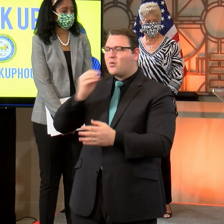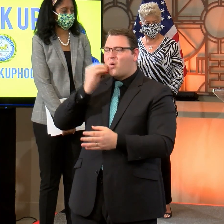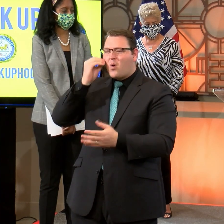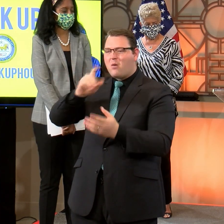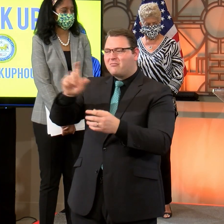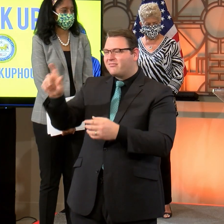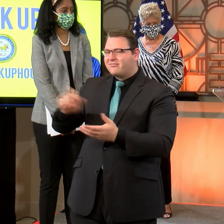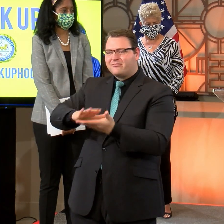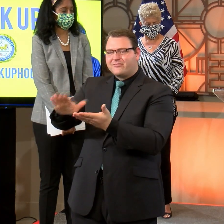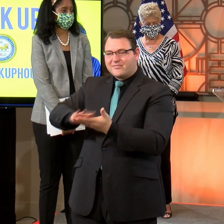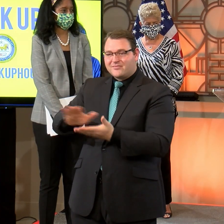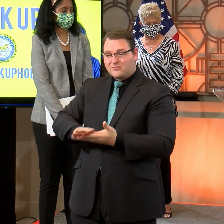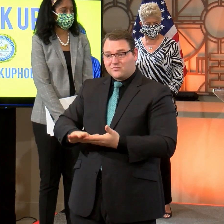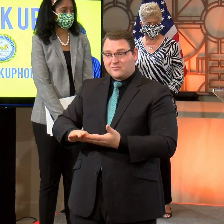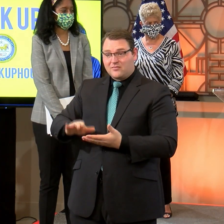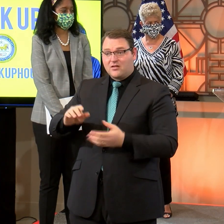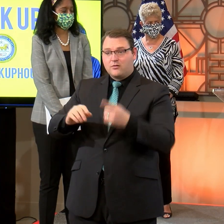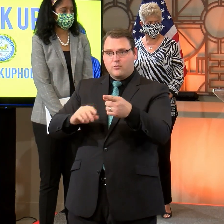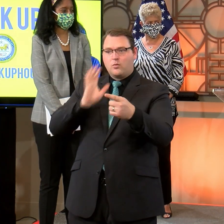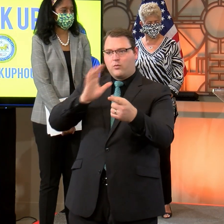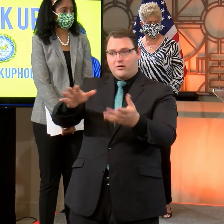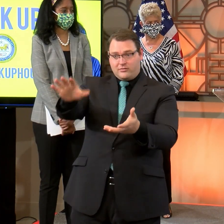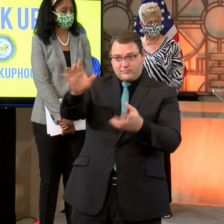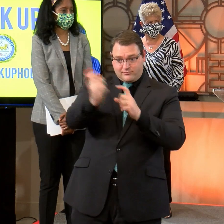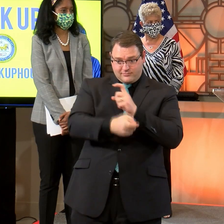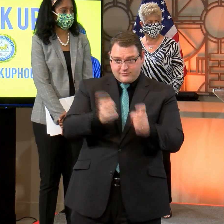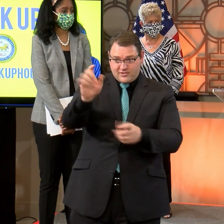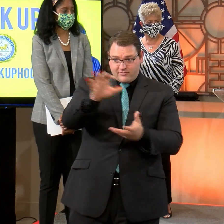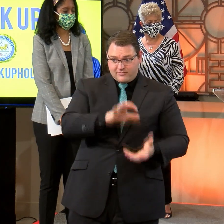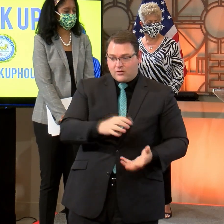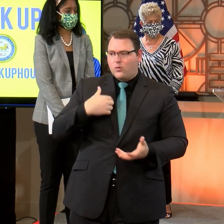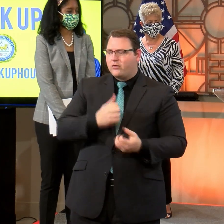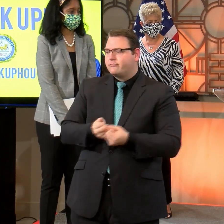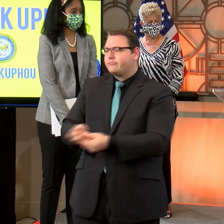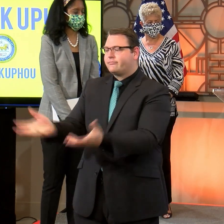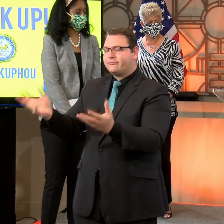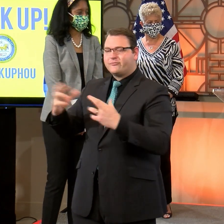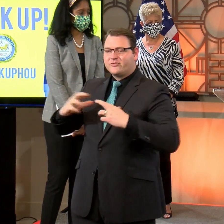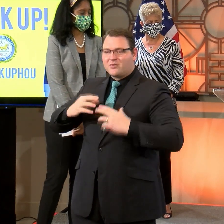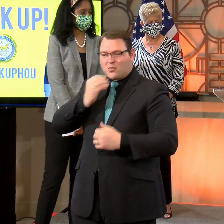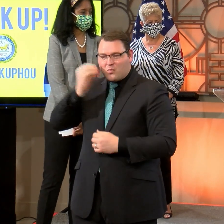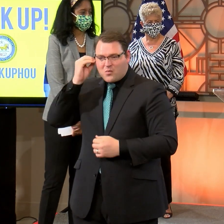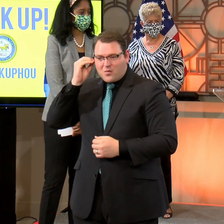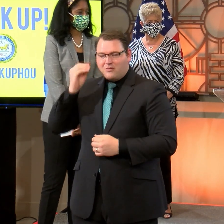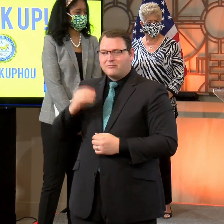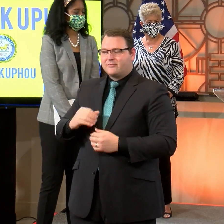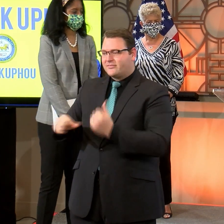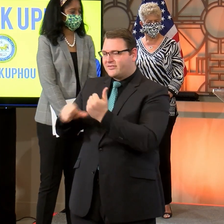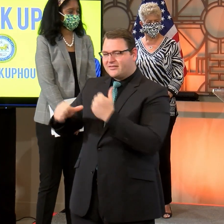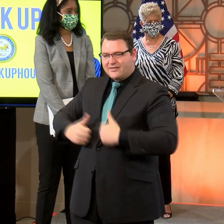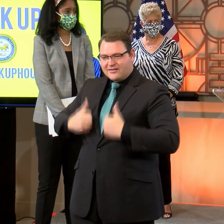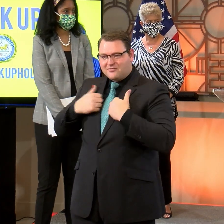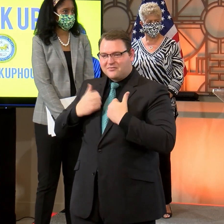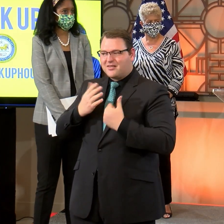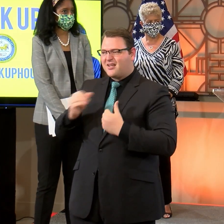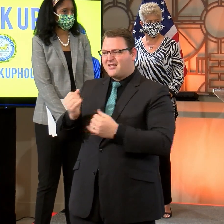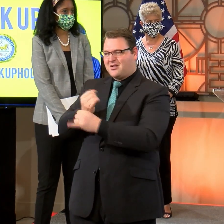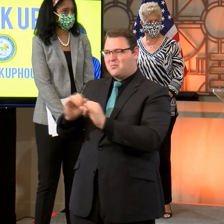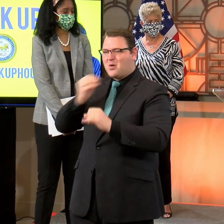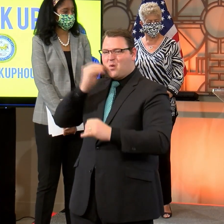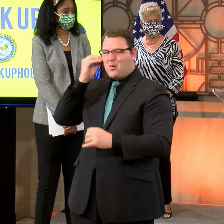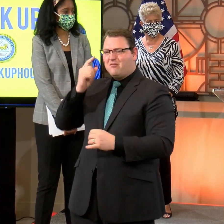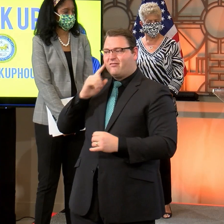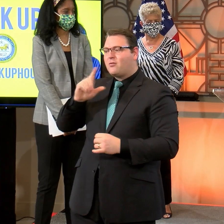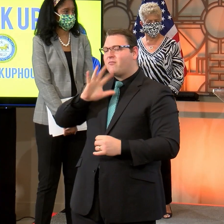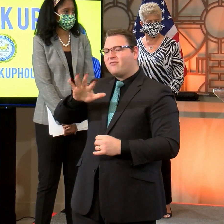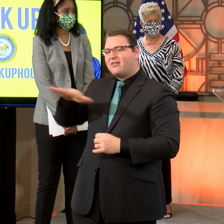will be largely delivered to the retirement homes, assisted living facilities, and independent housings for individuals 55 years of